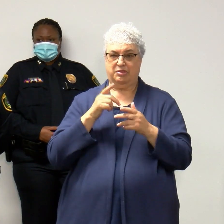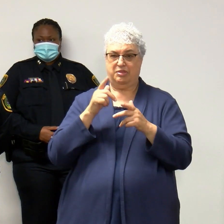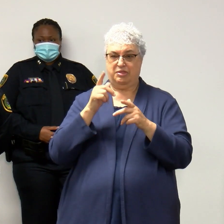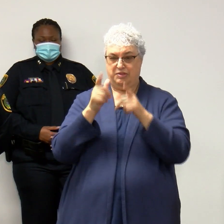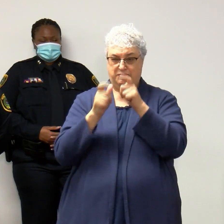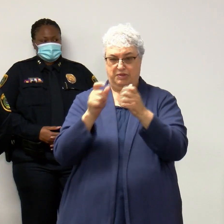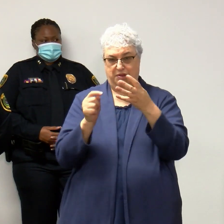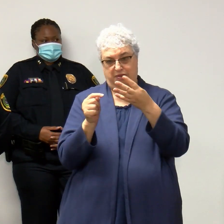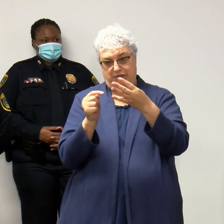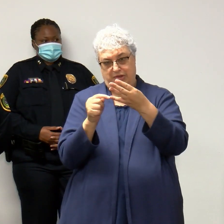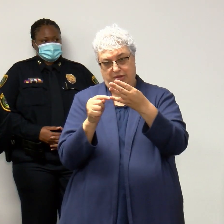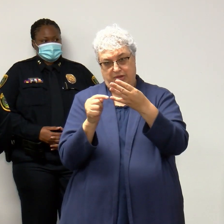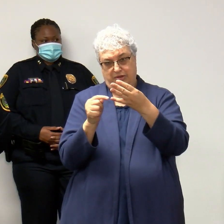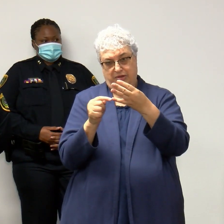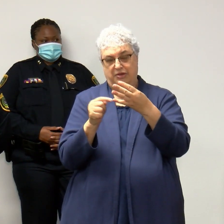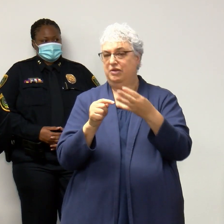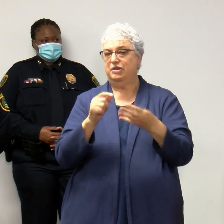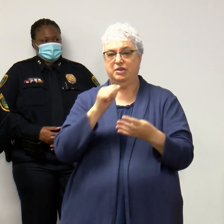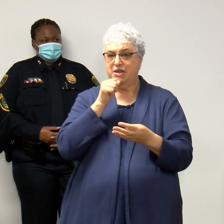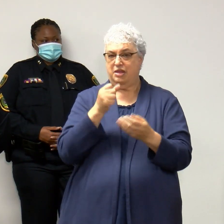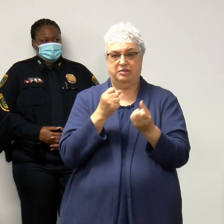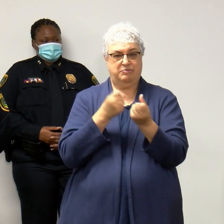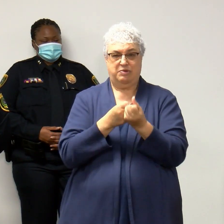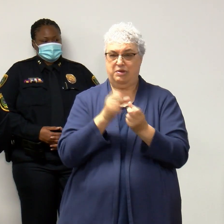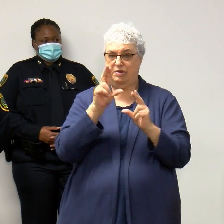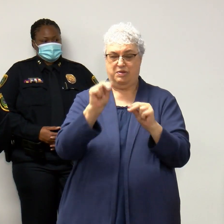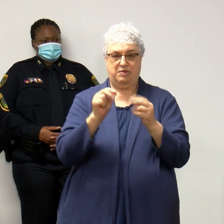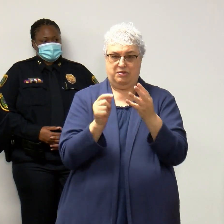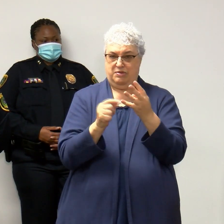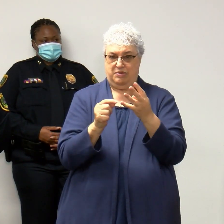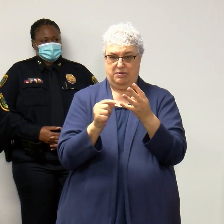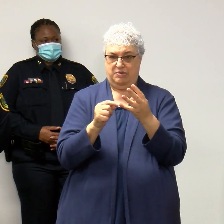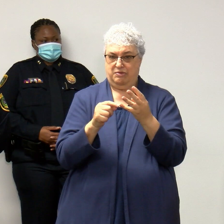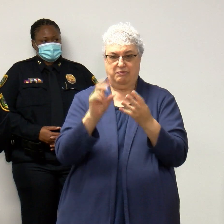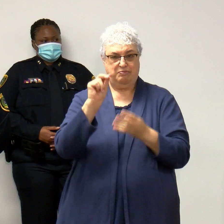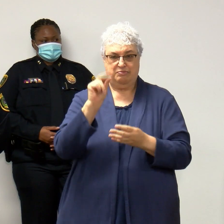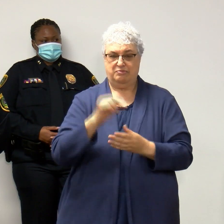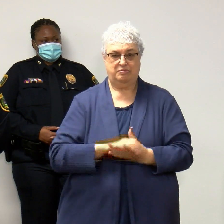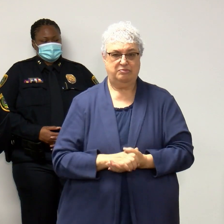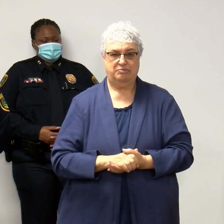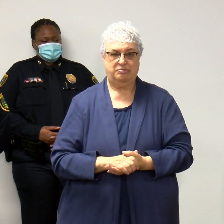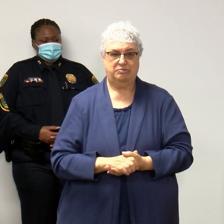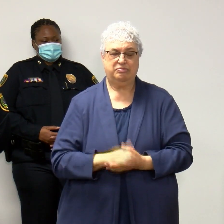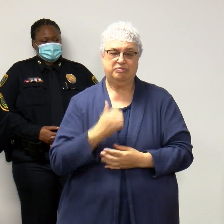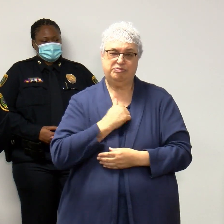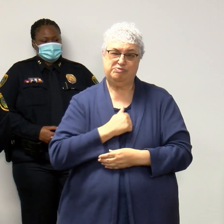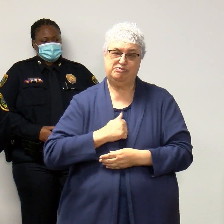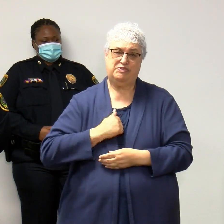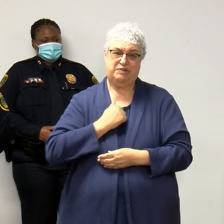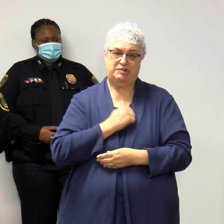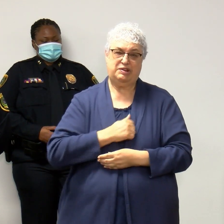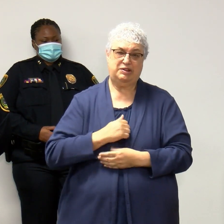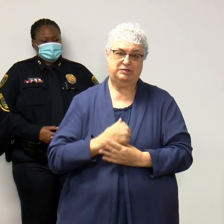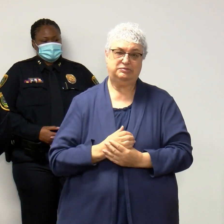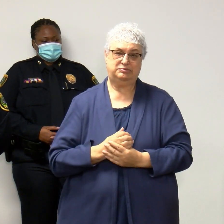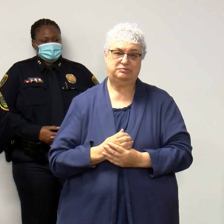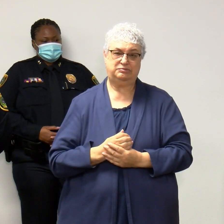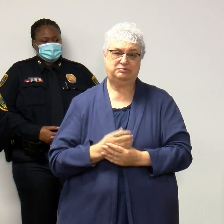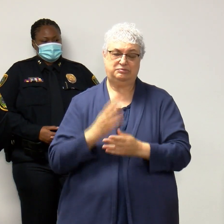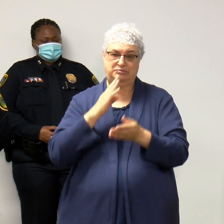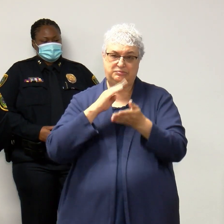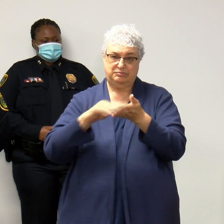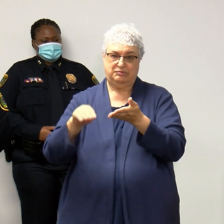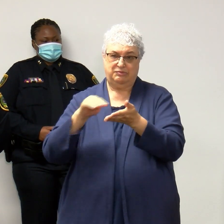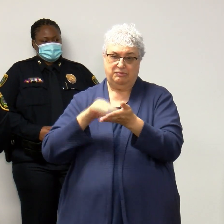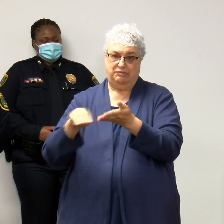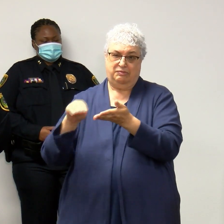not justified in this case, the shooting at the end. And that's unfortunate. And the dismissal